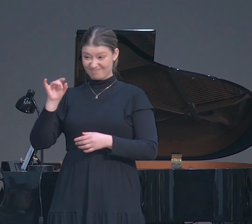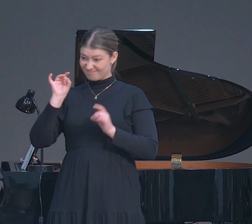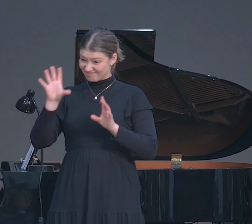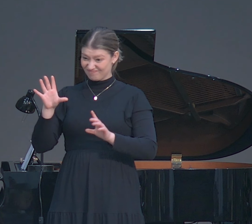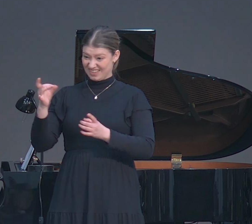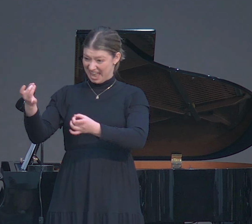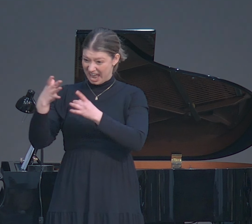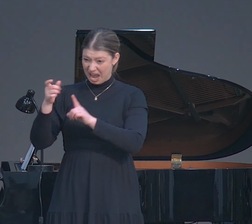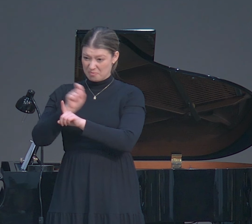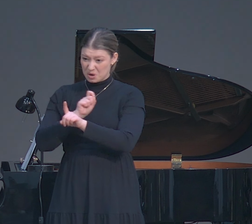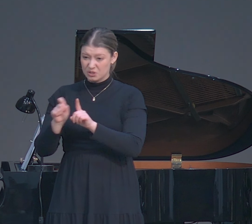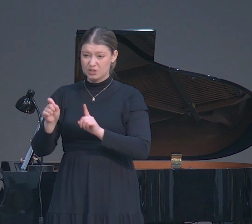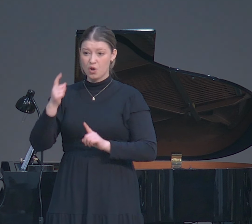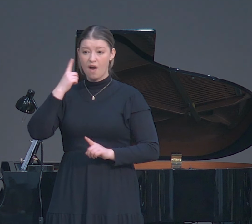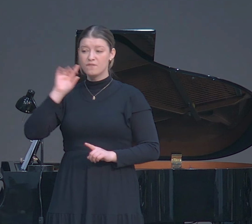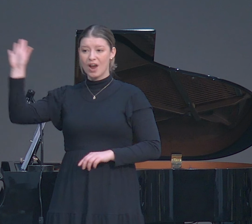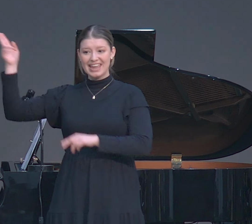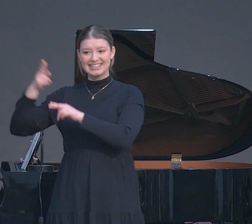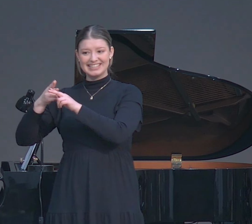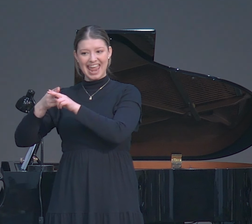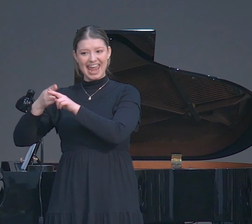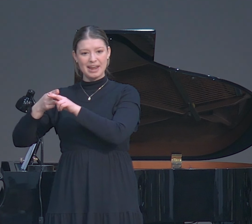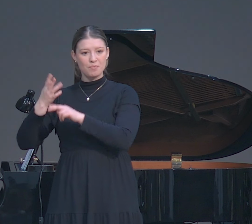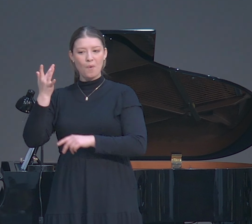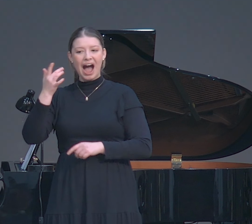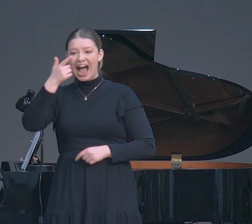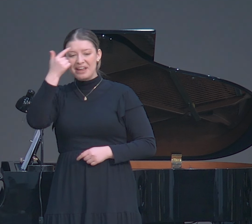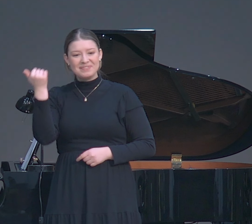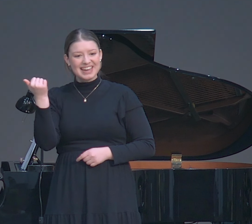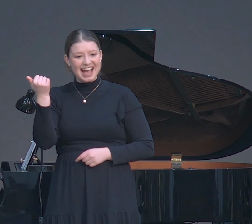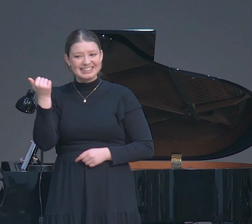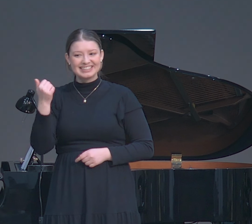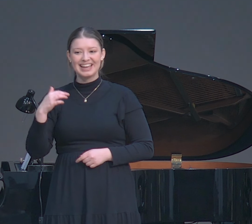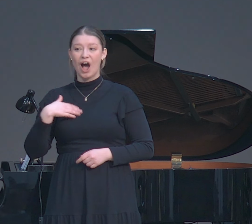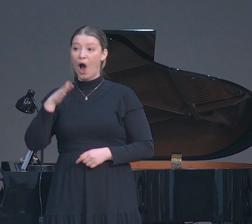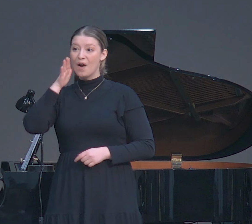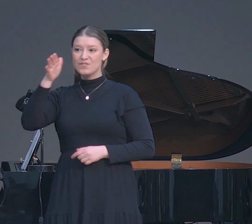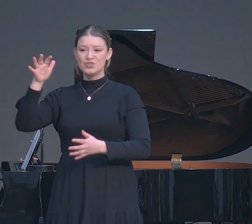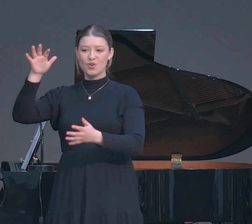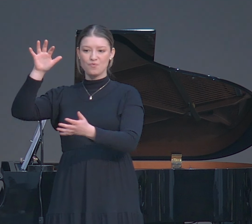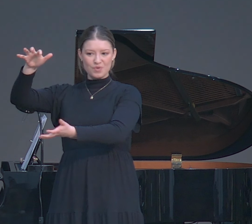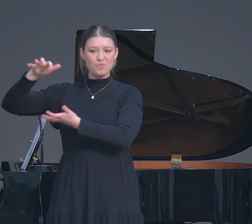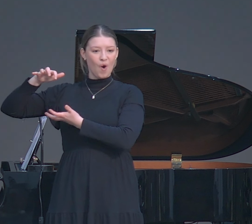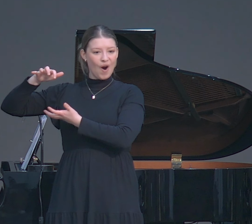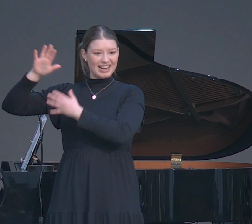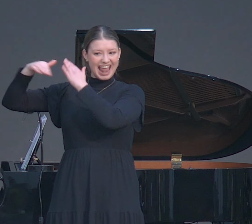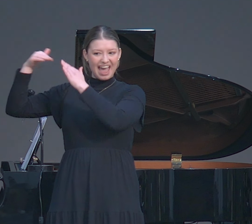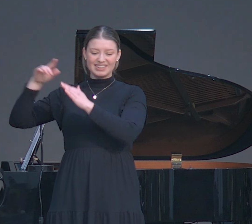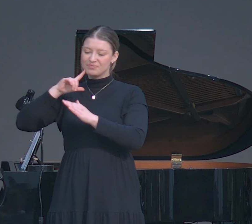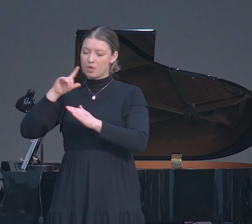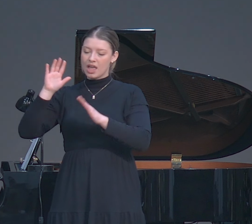his name's sake. Why? Because great is your reward, Jesus said.